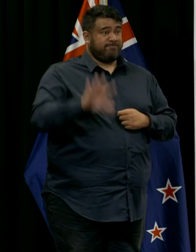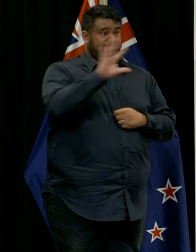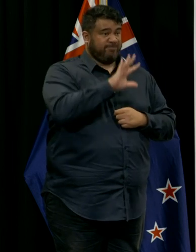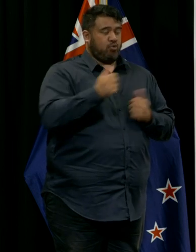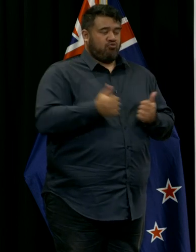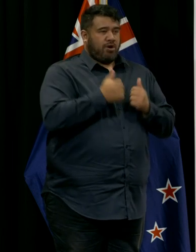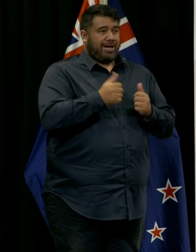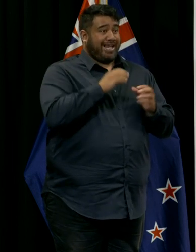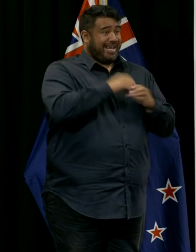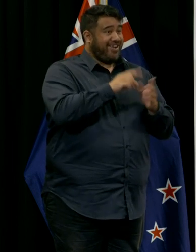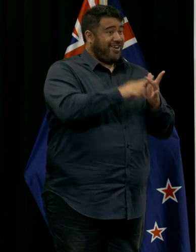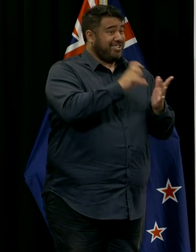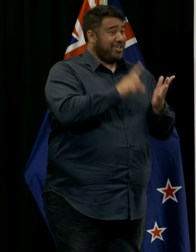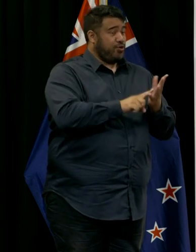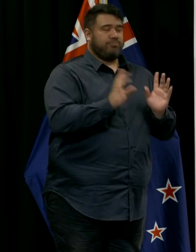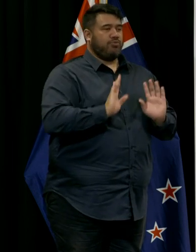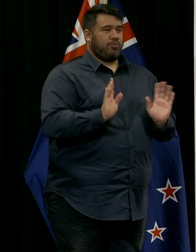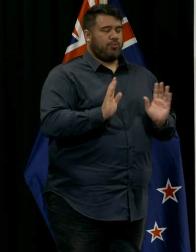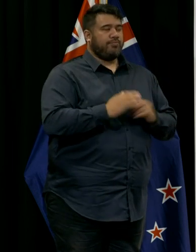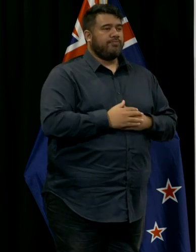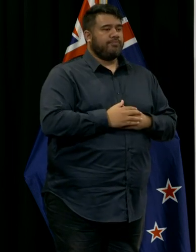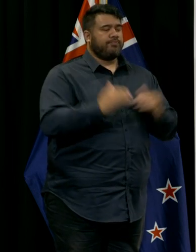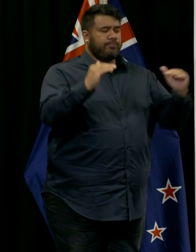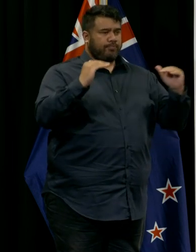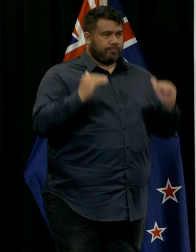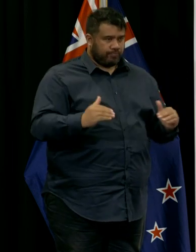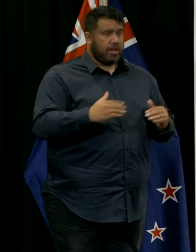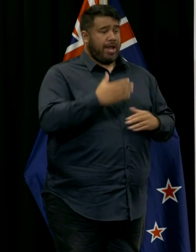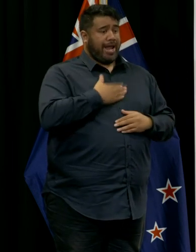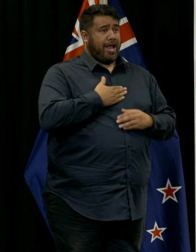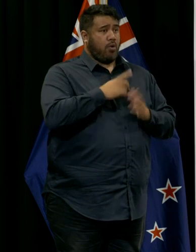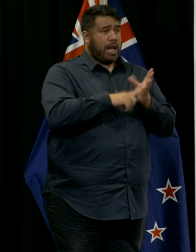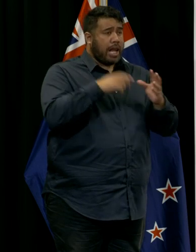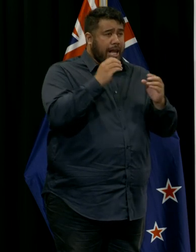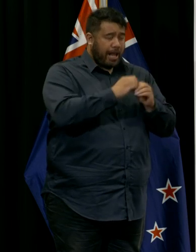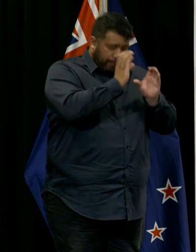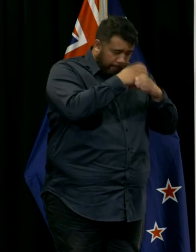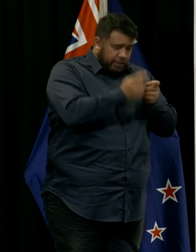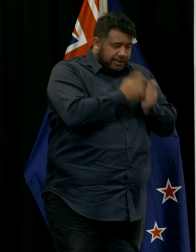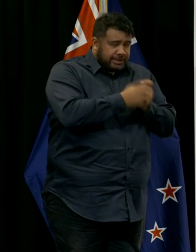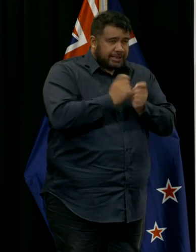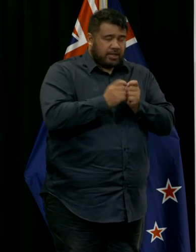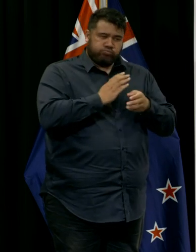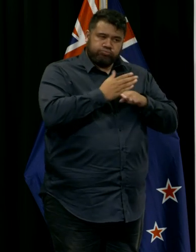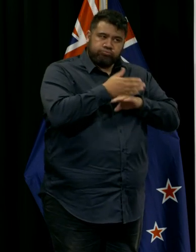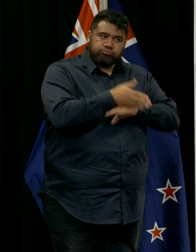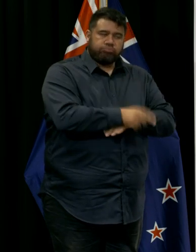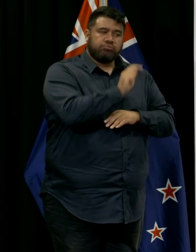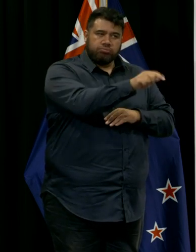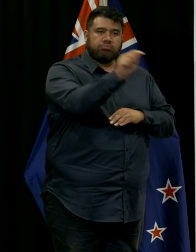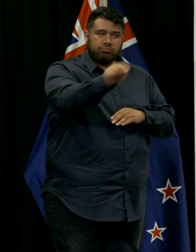care. Our laboratories are continuing to work hard to process and report test results